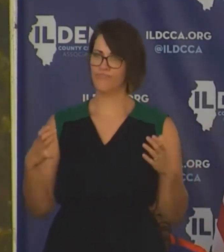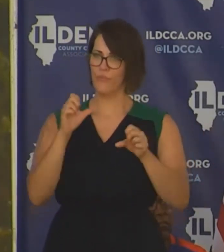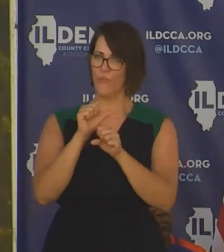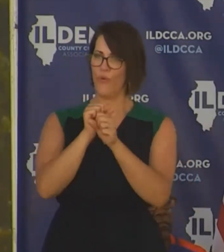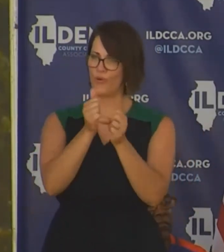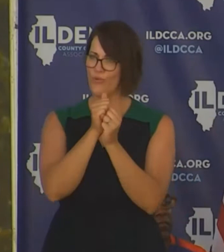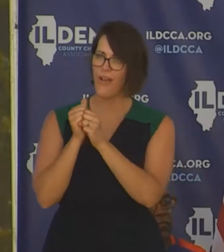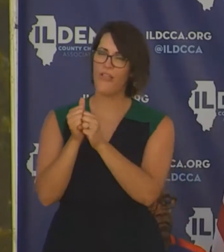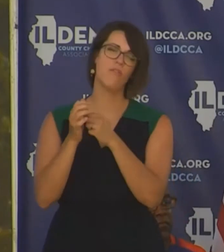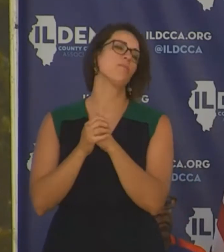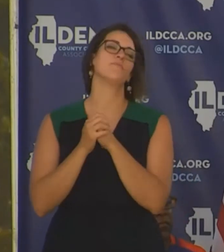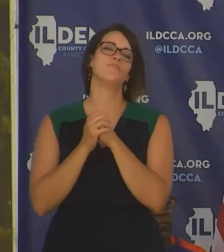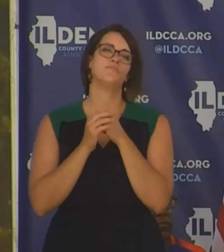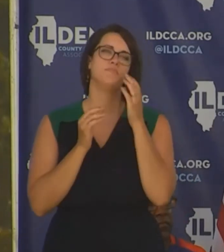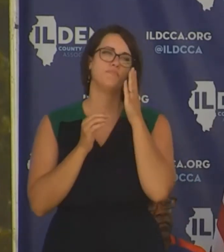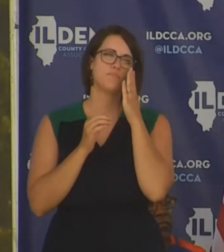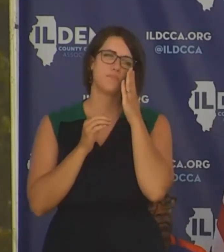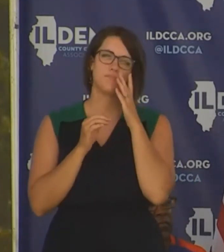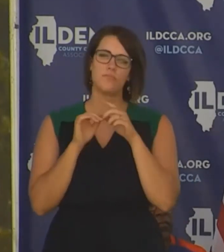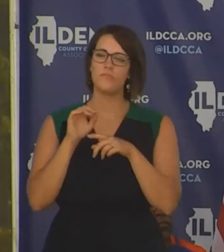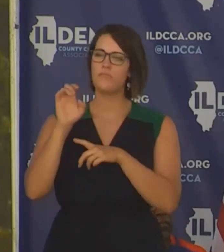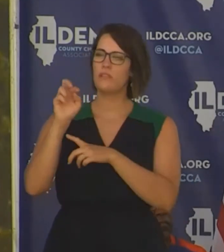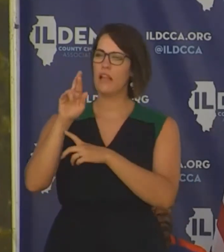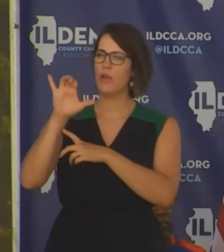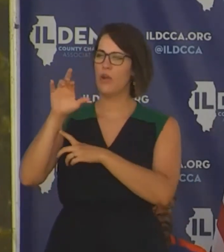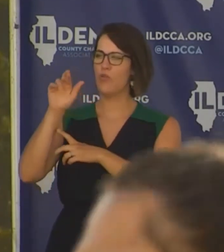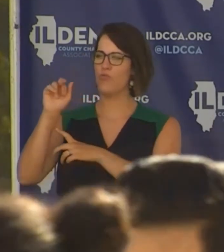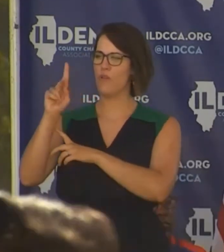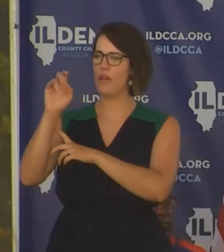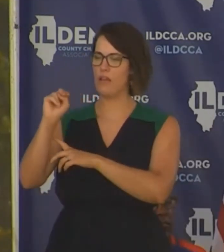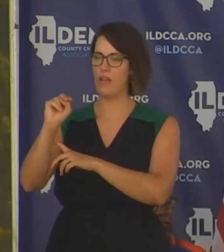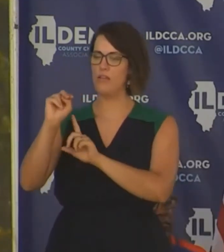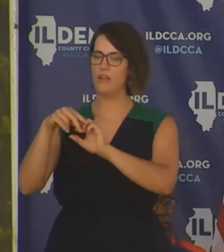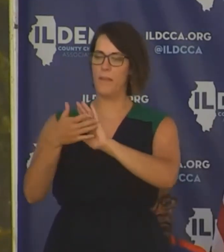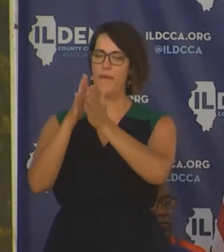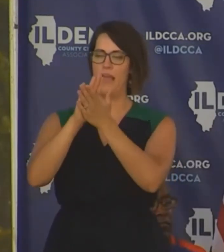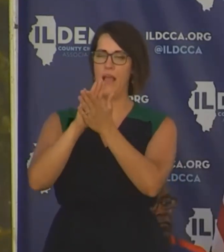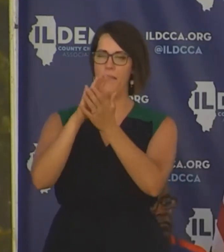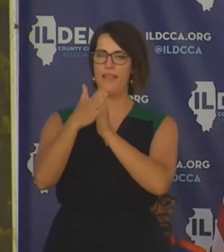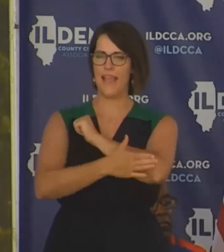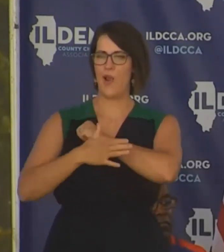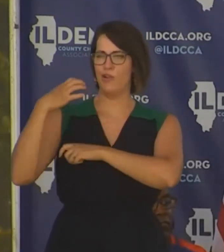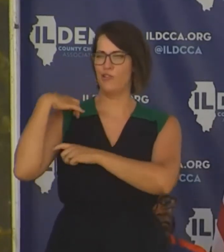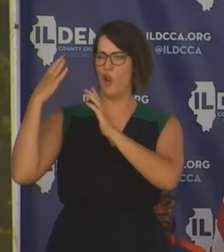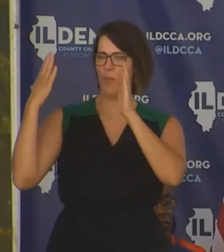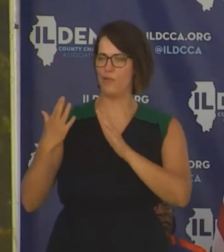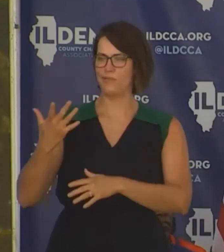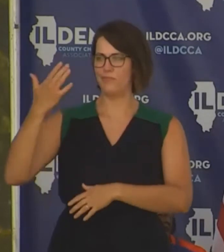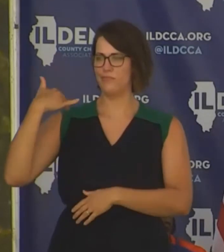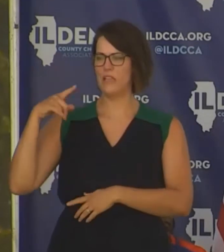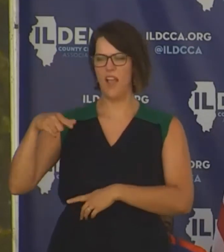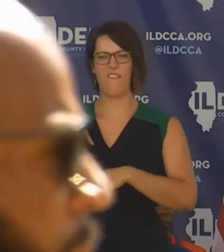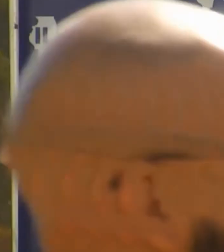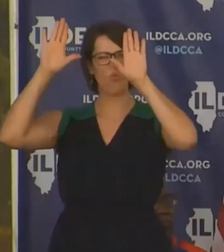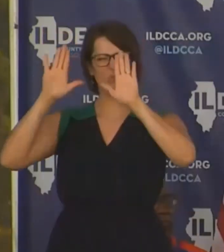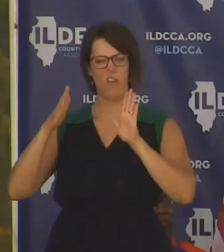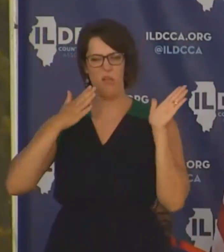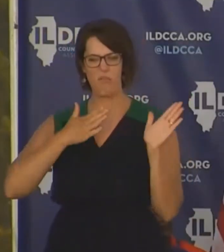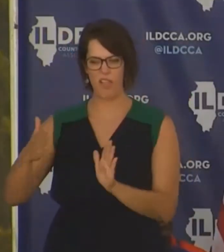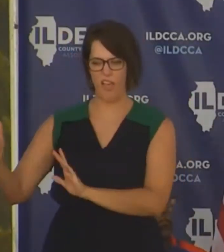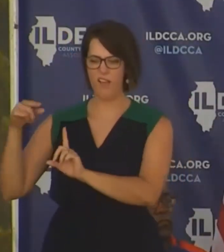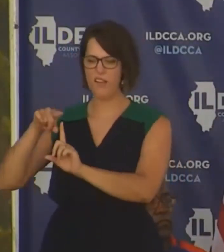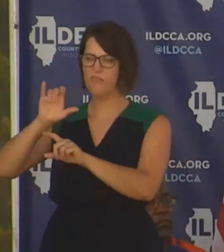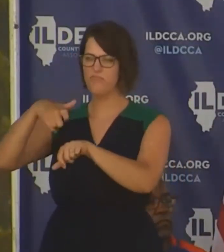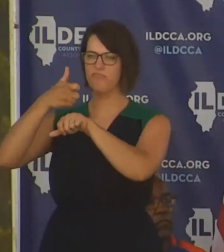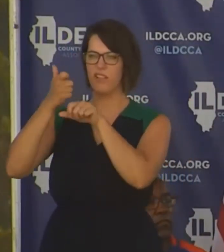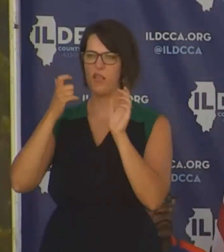party, Eric Rankin became our county chairperson. Had a great plan. He actually put the plan